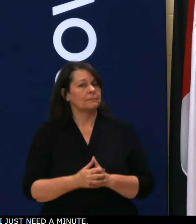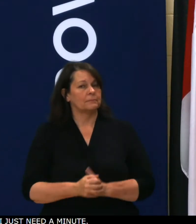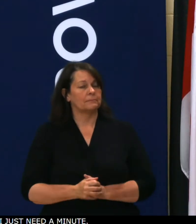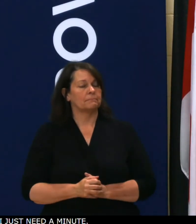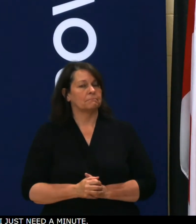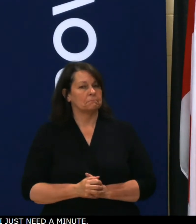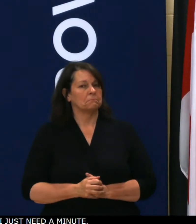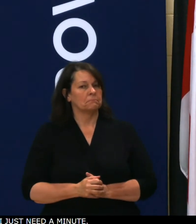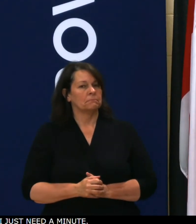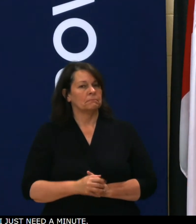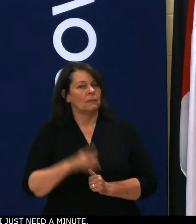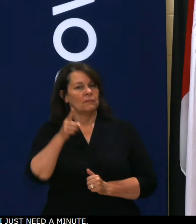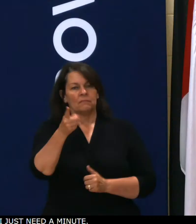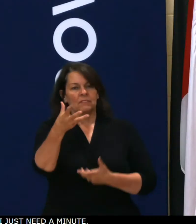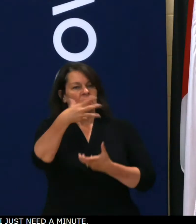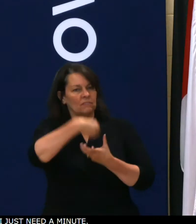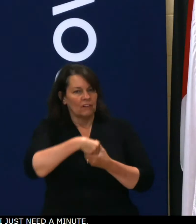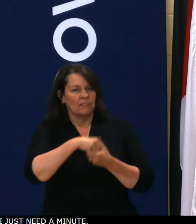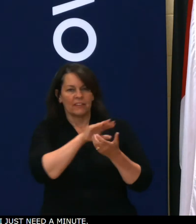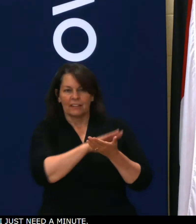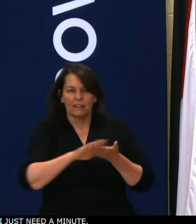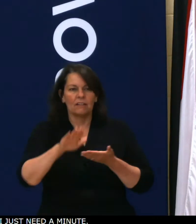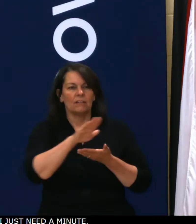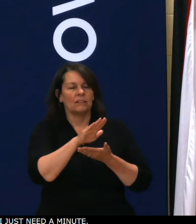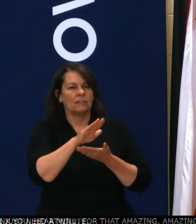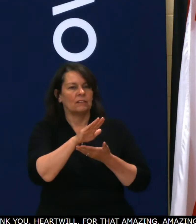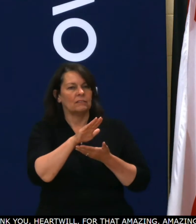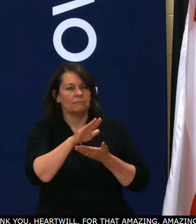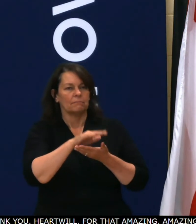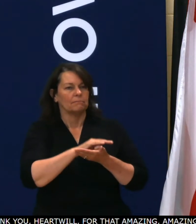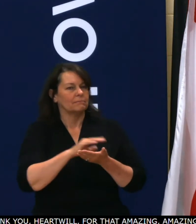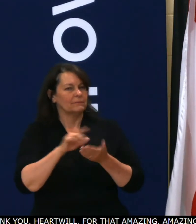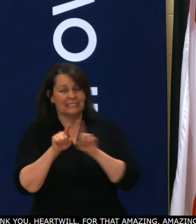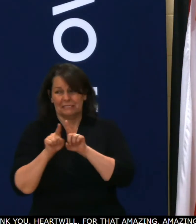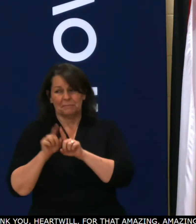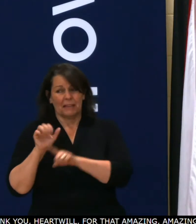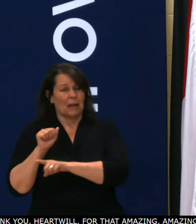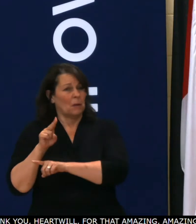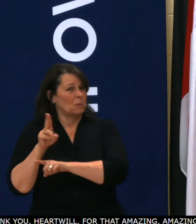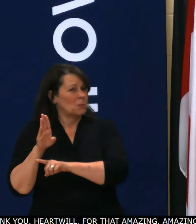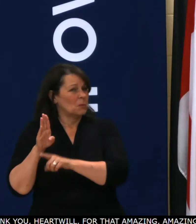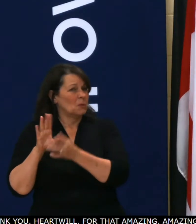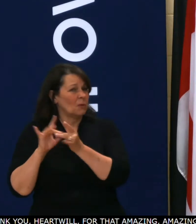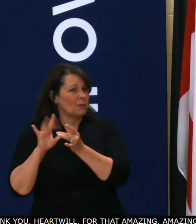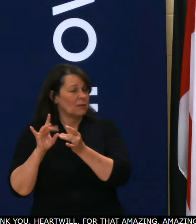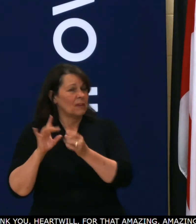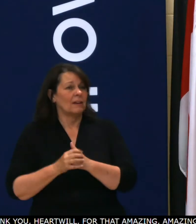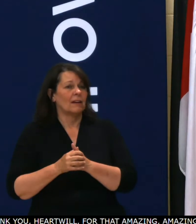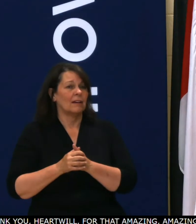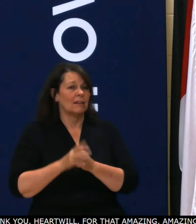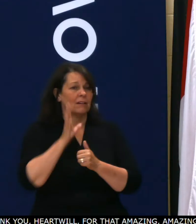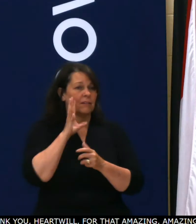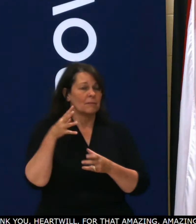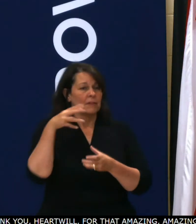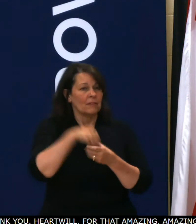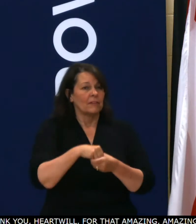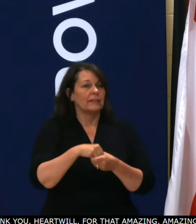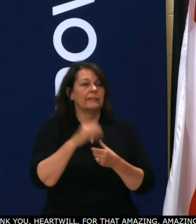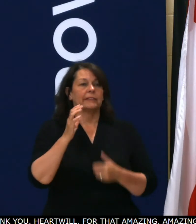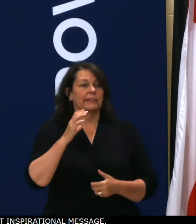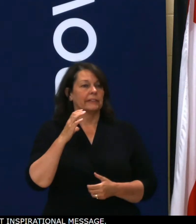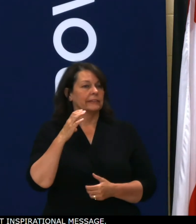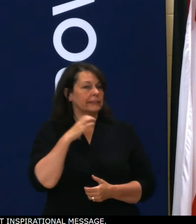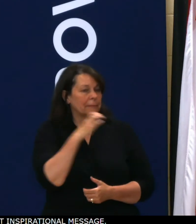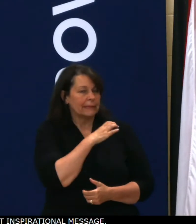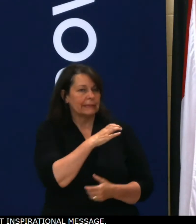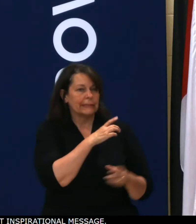You've contributed so much to our campus community, as Abu mentioned, student wellness champion on our diversity committee.